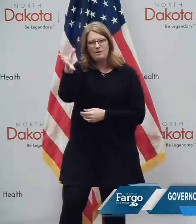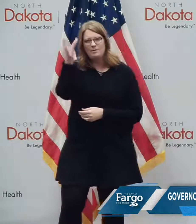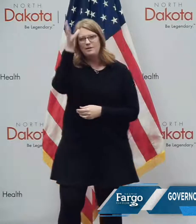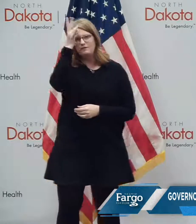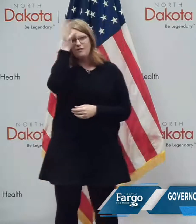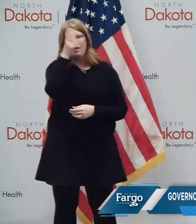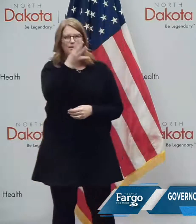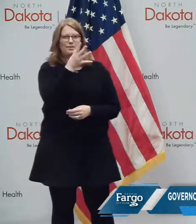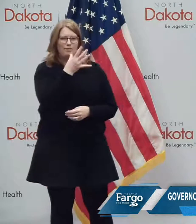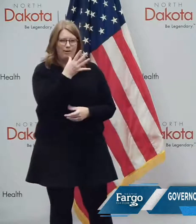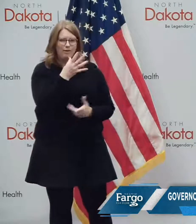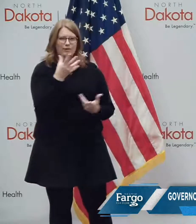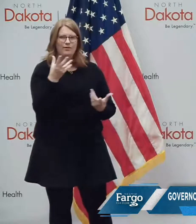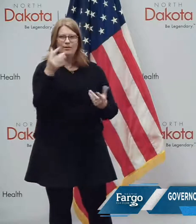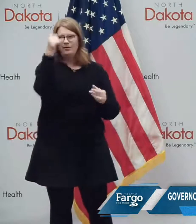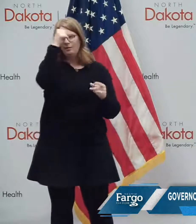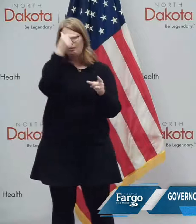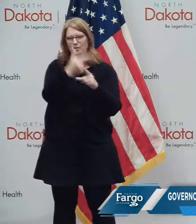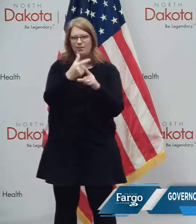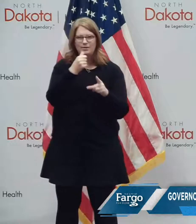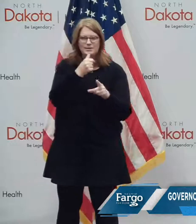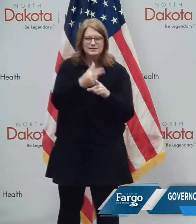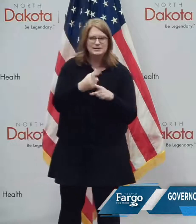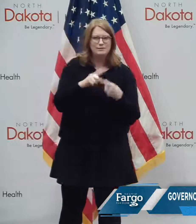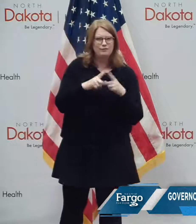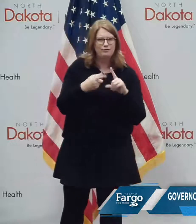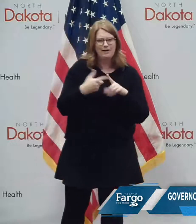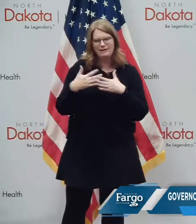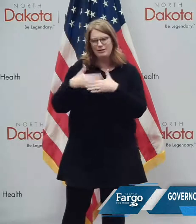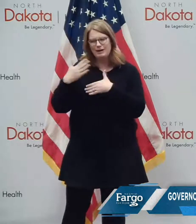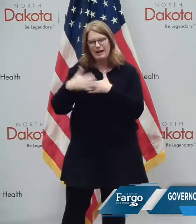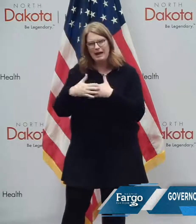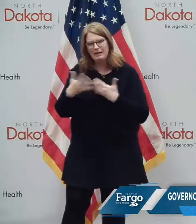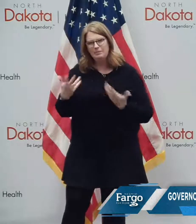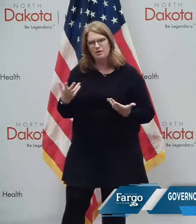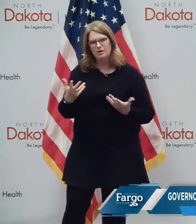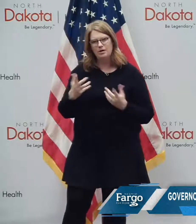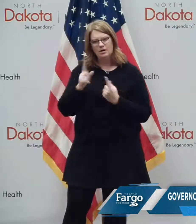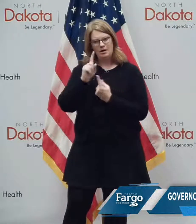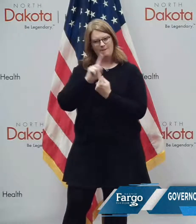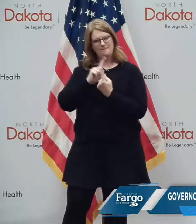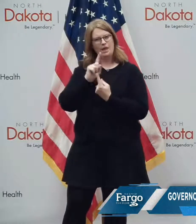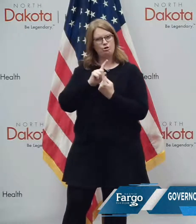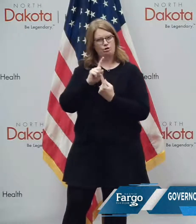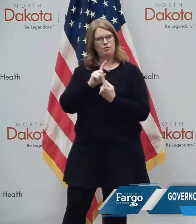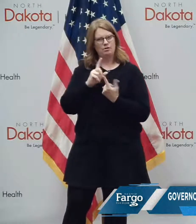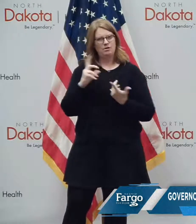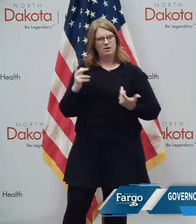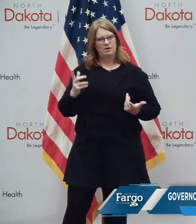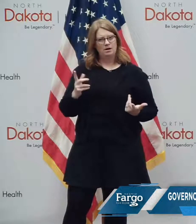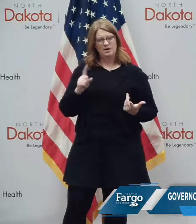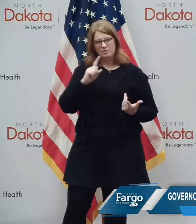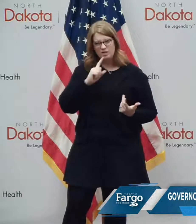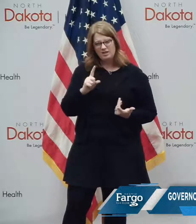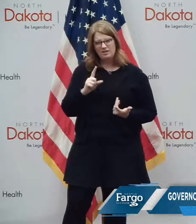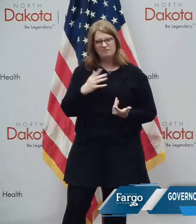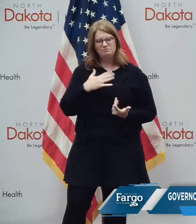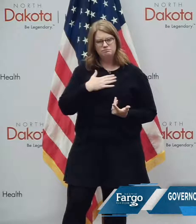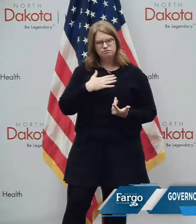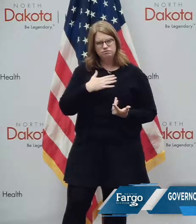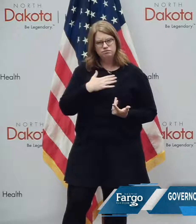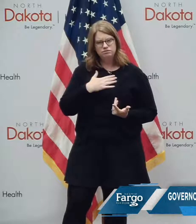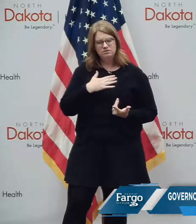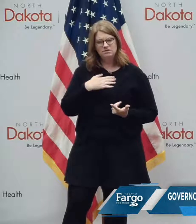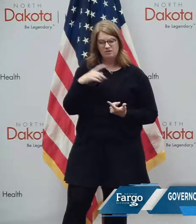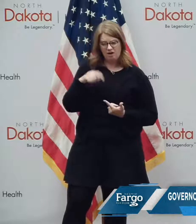or mother, brother or sister, a friend, a neighbor, a mentor, and we feel the loss of those